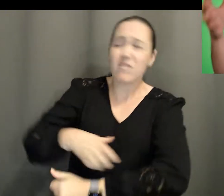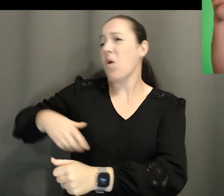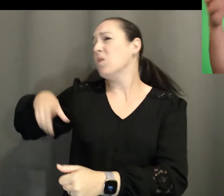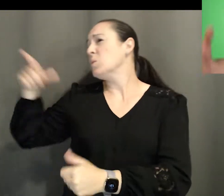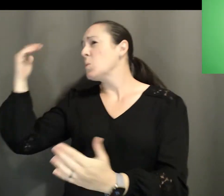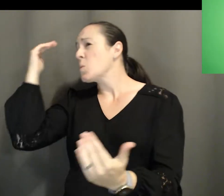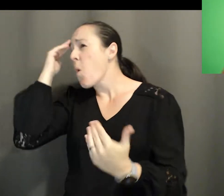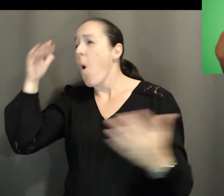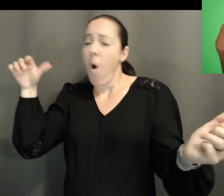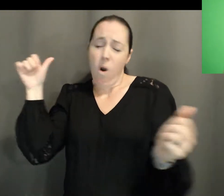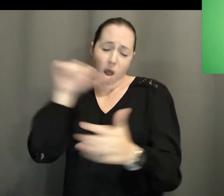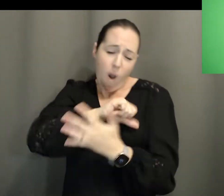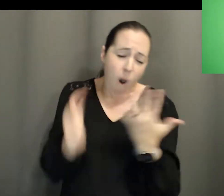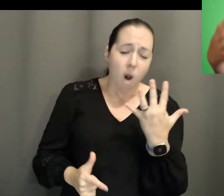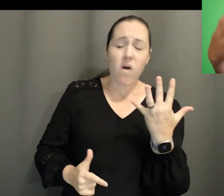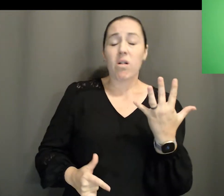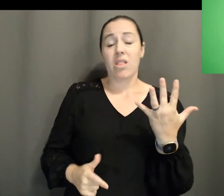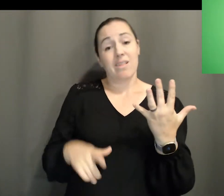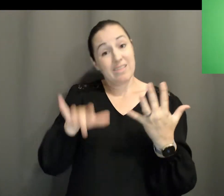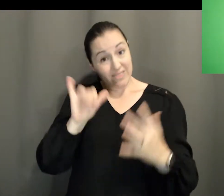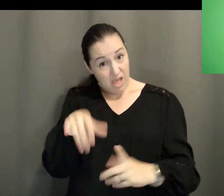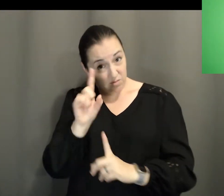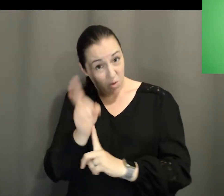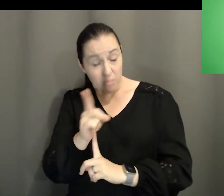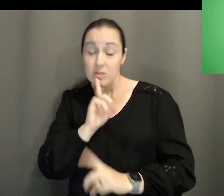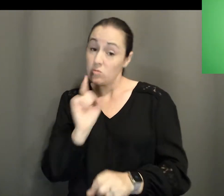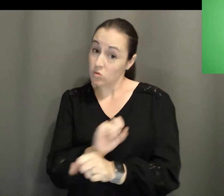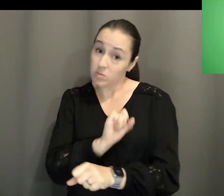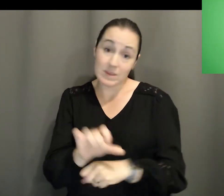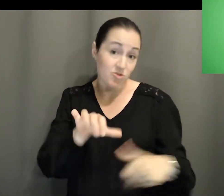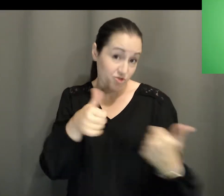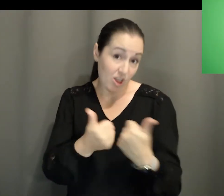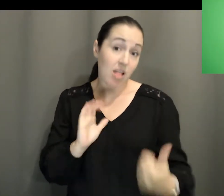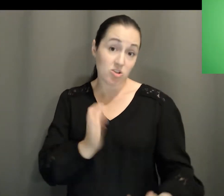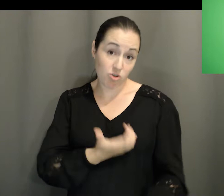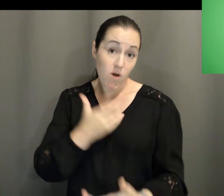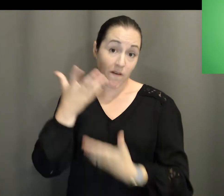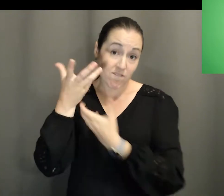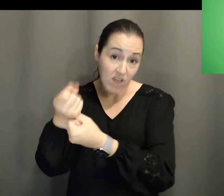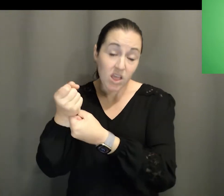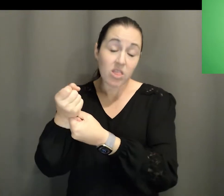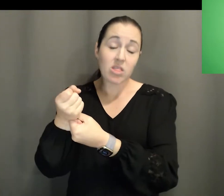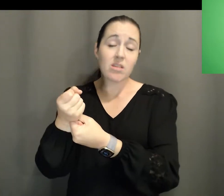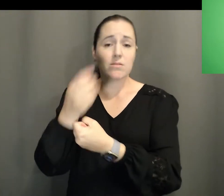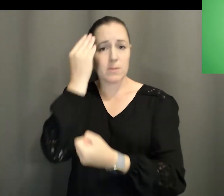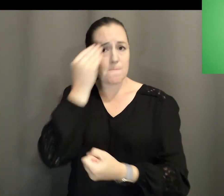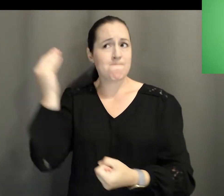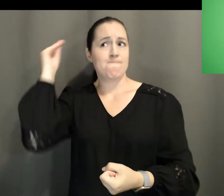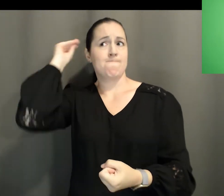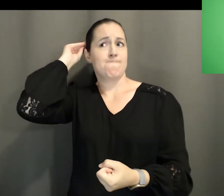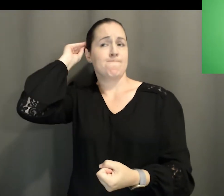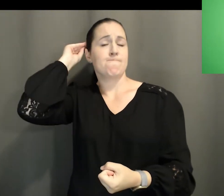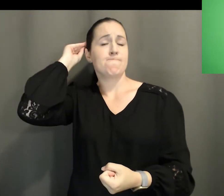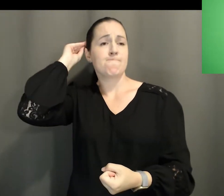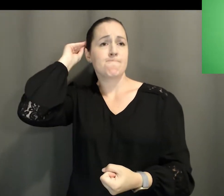good, you're big, you're powerful, you're all knowing. And that's the moments that challenge